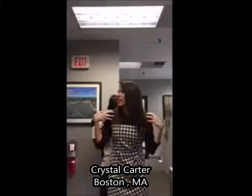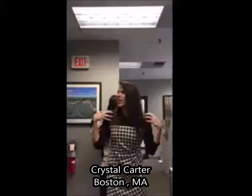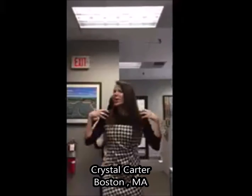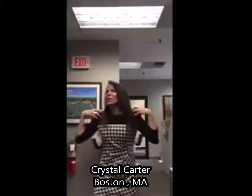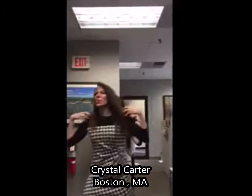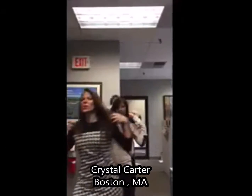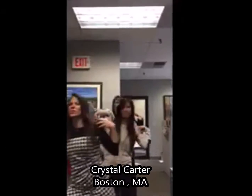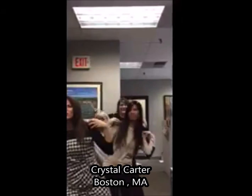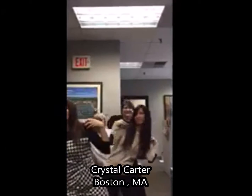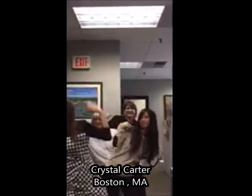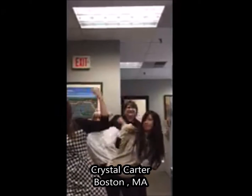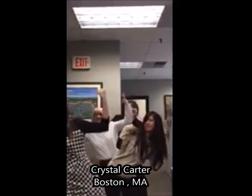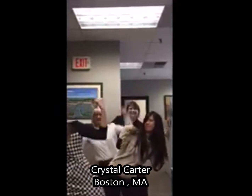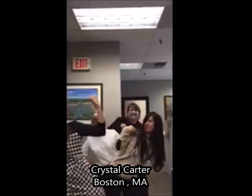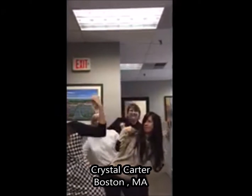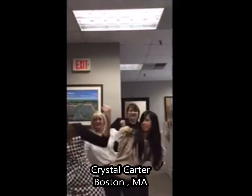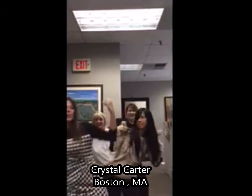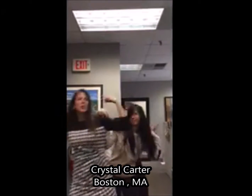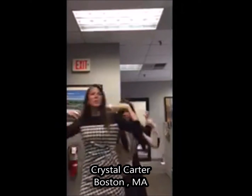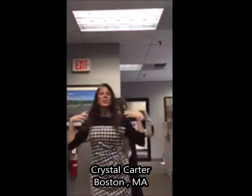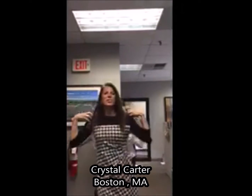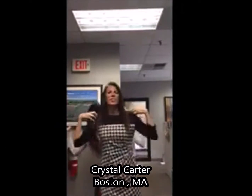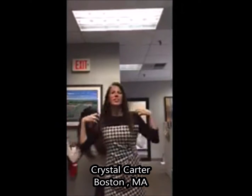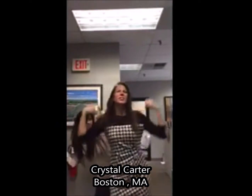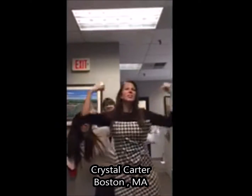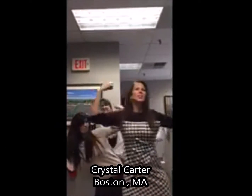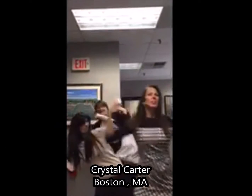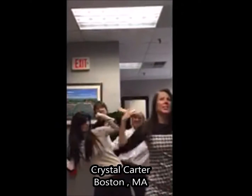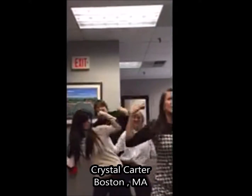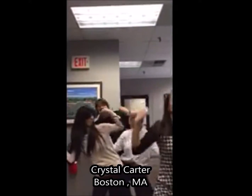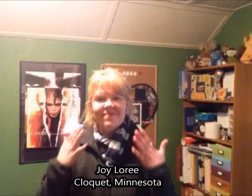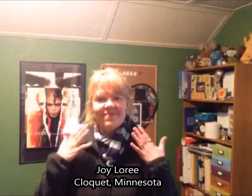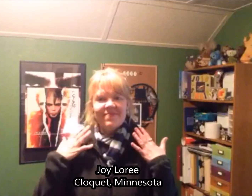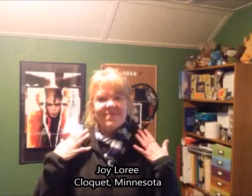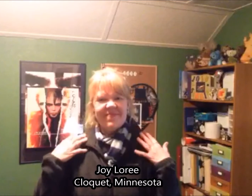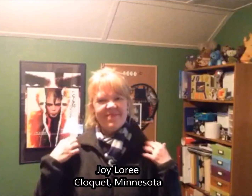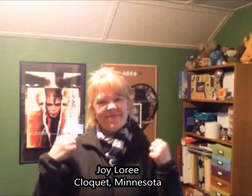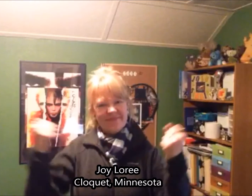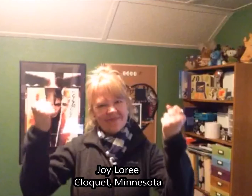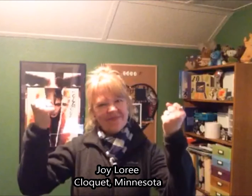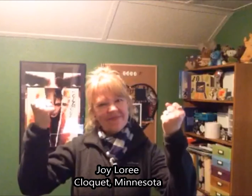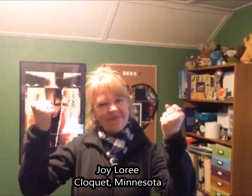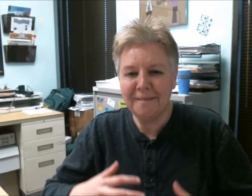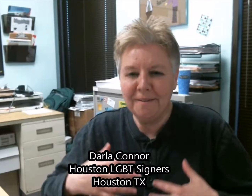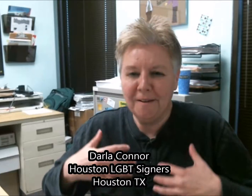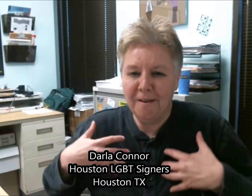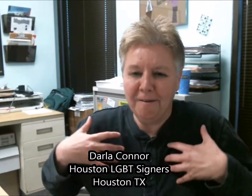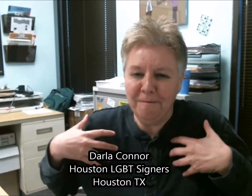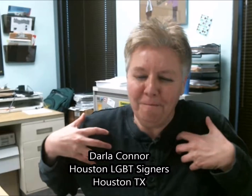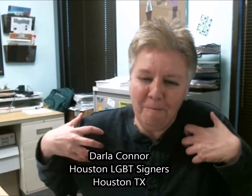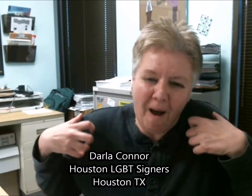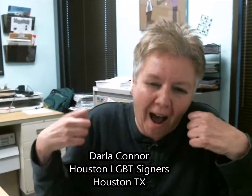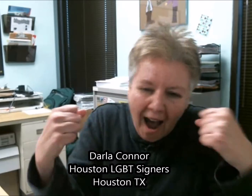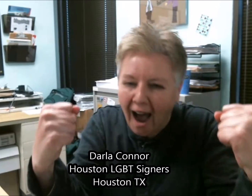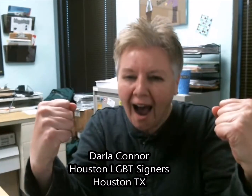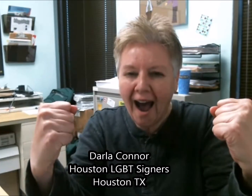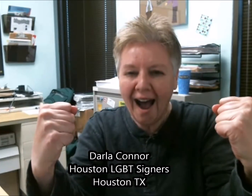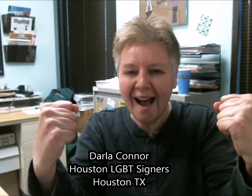Now I am invincible Oh no, I ain't a scared little girl no more Yeah,